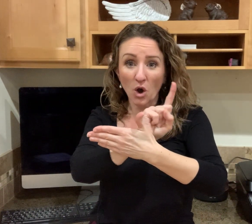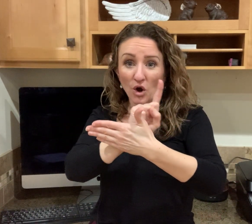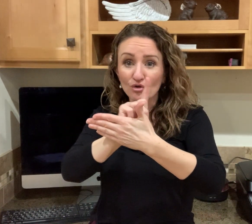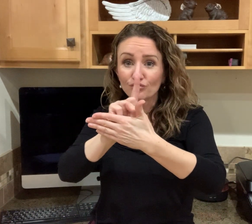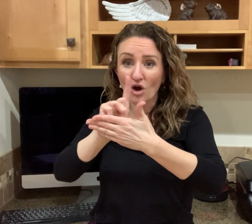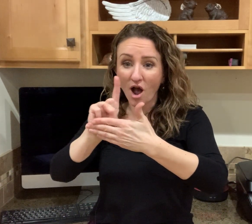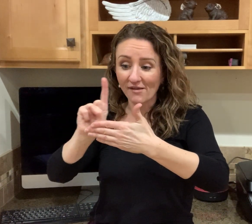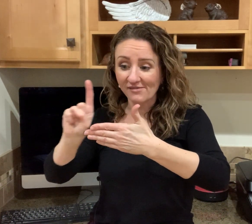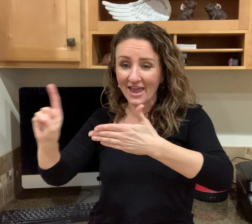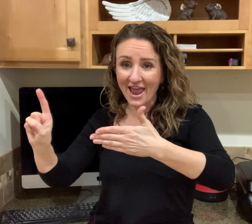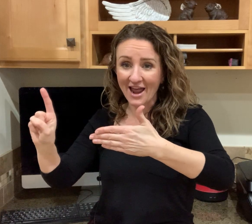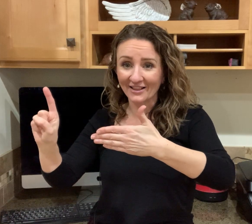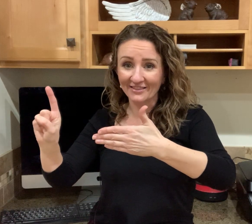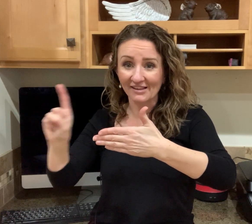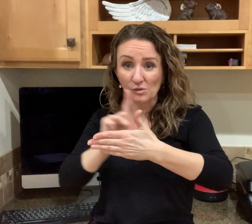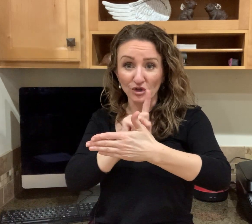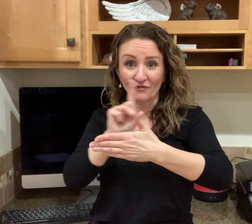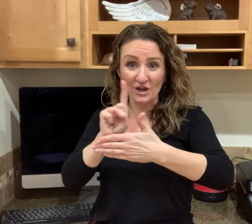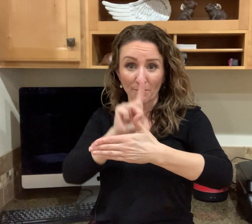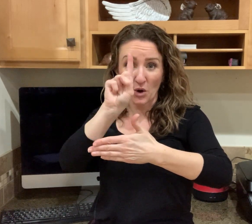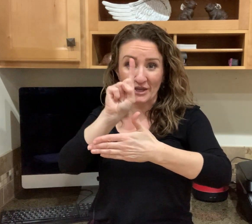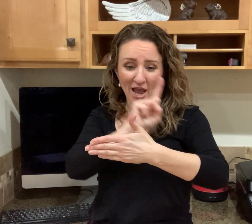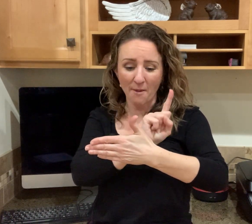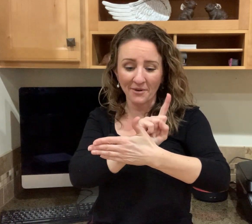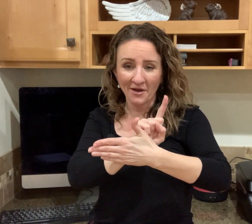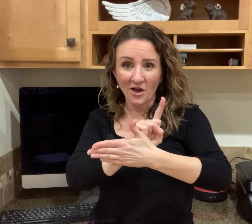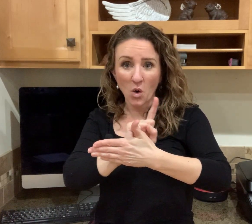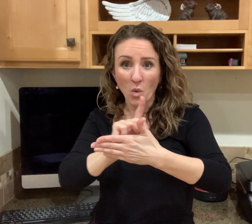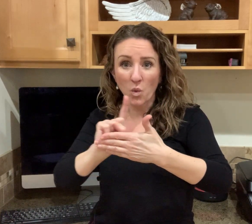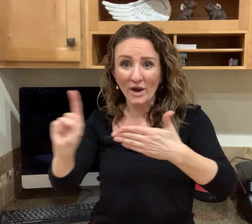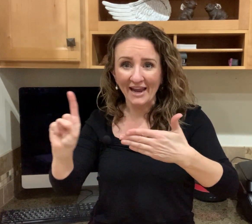go across the hand like this with your finger poking up. Week.